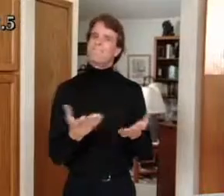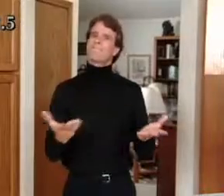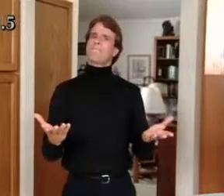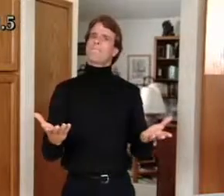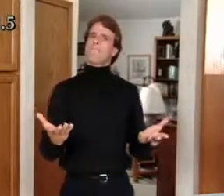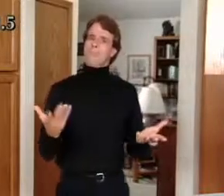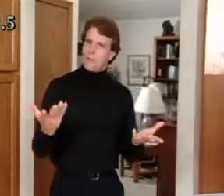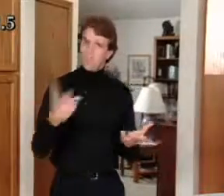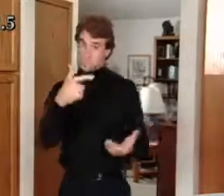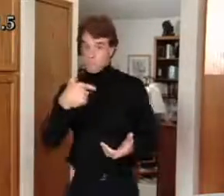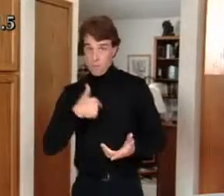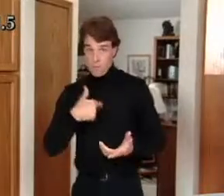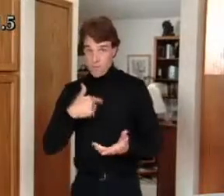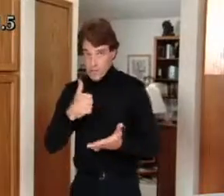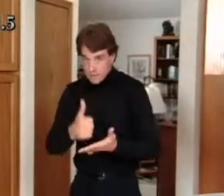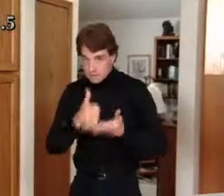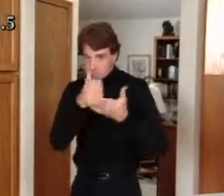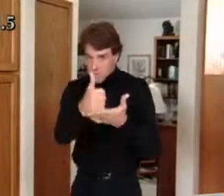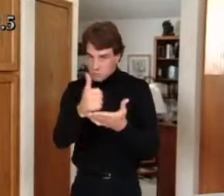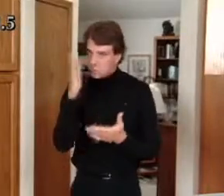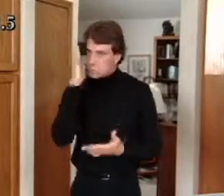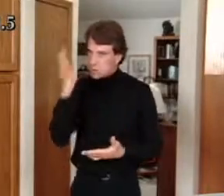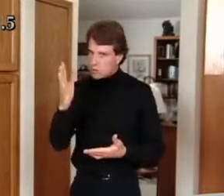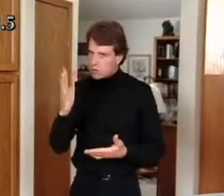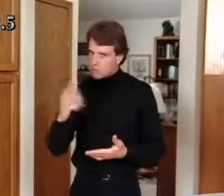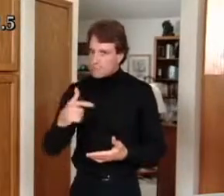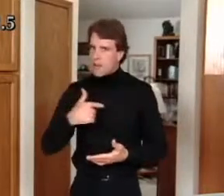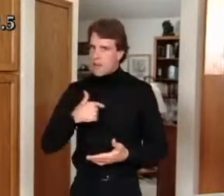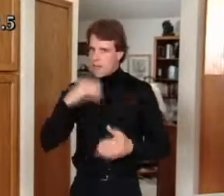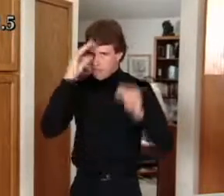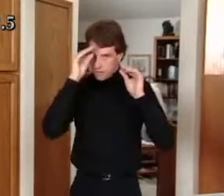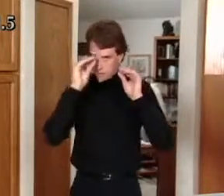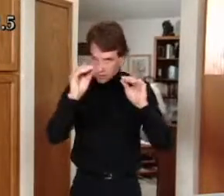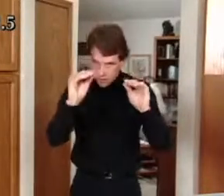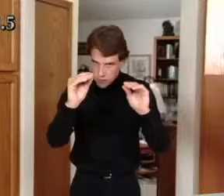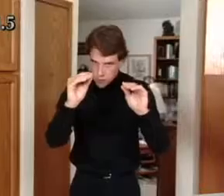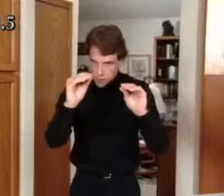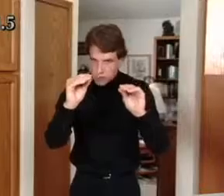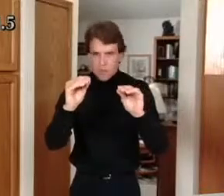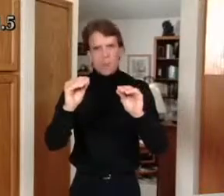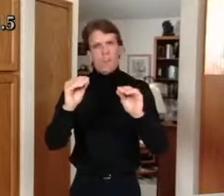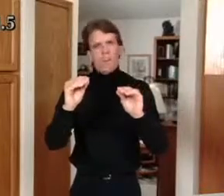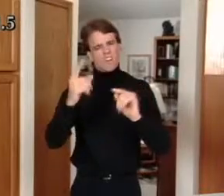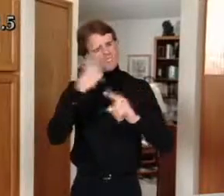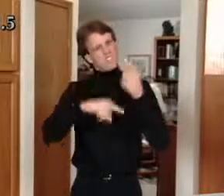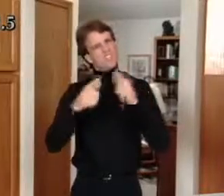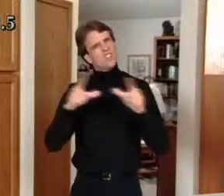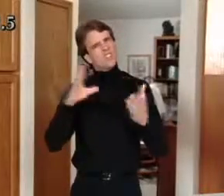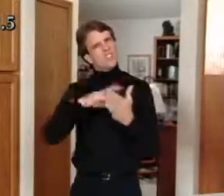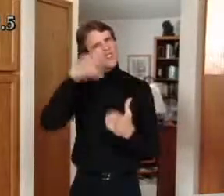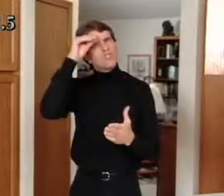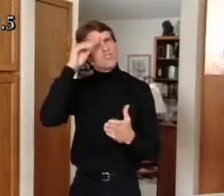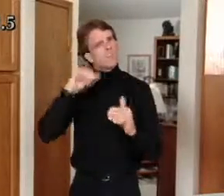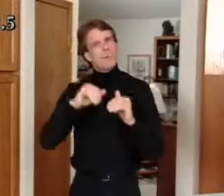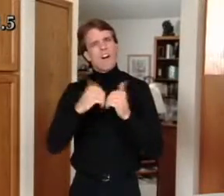family. I am here to help you and teach you as we learn sign